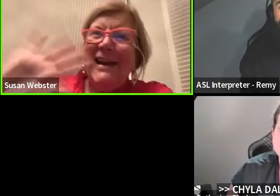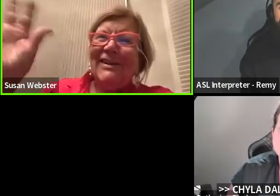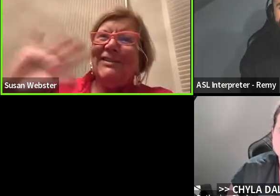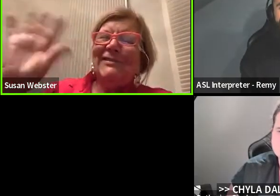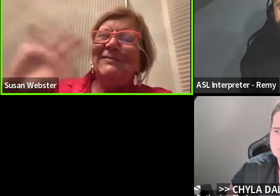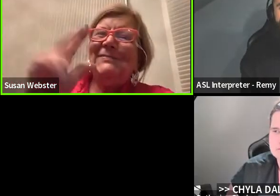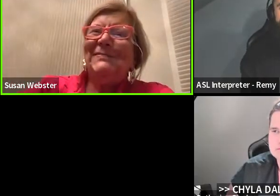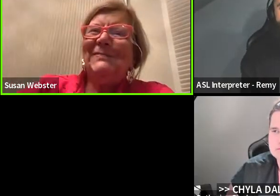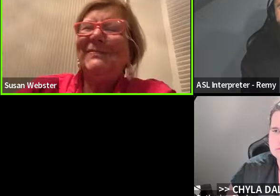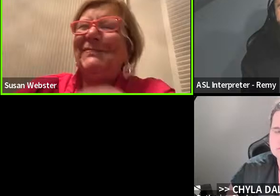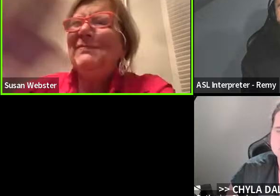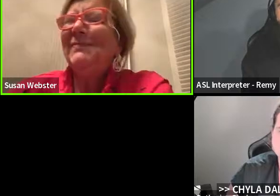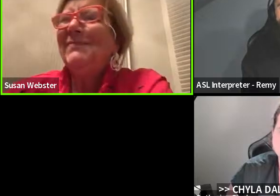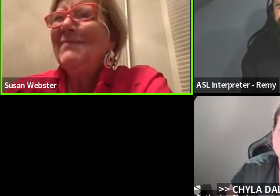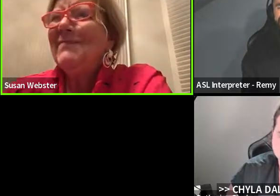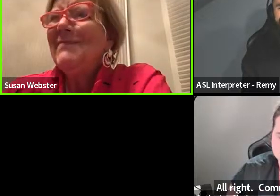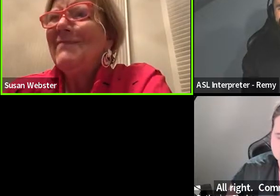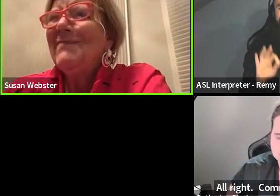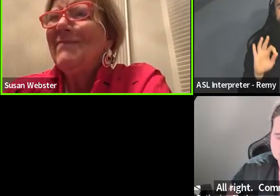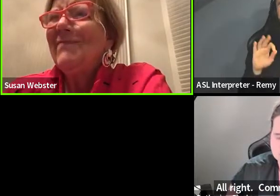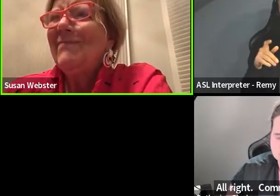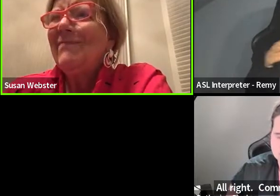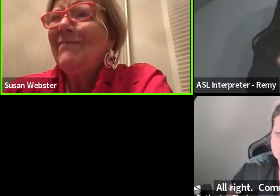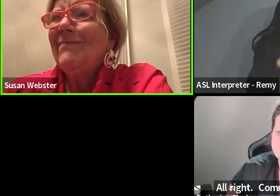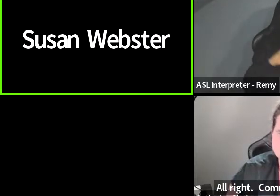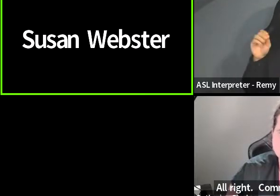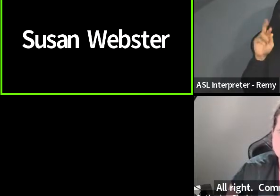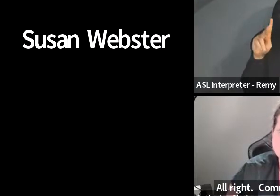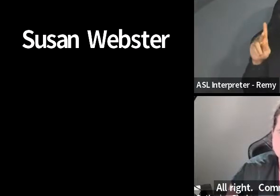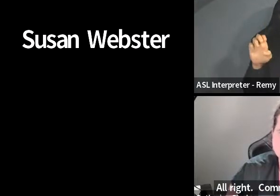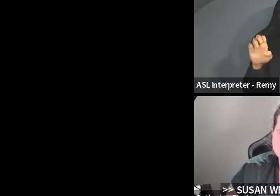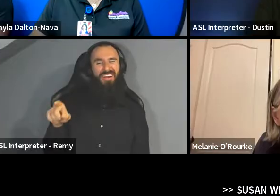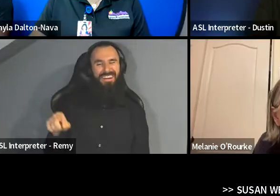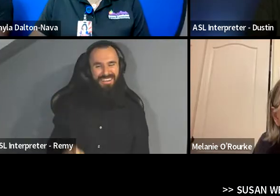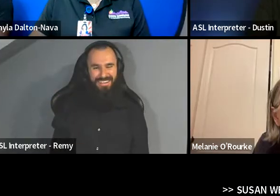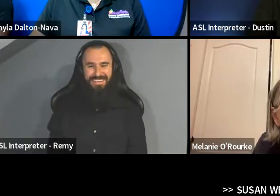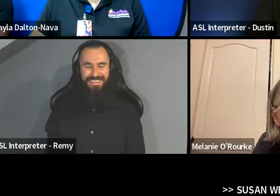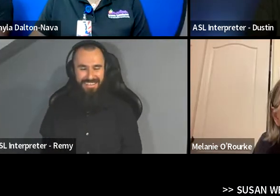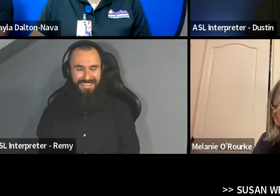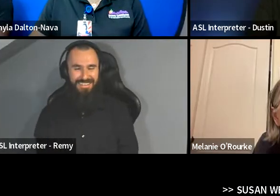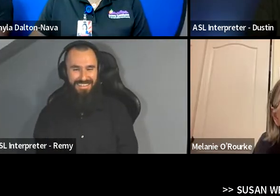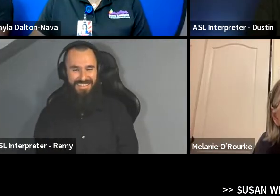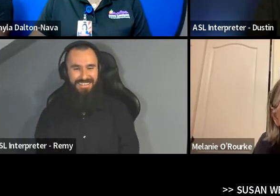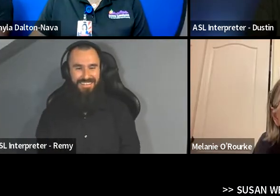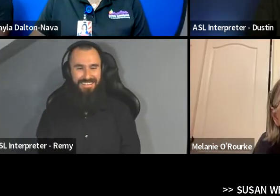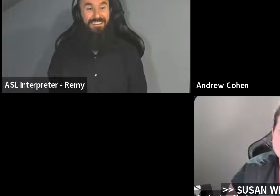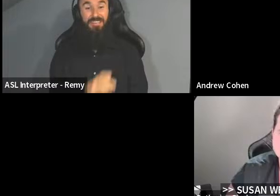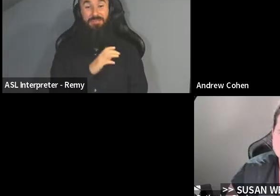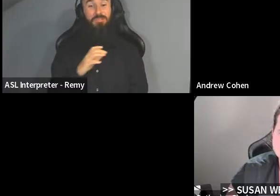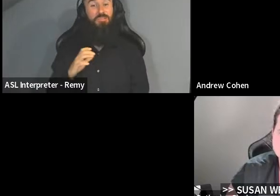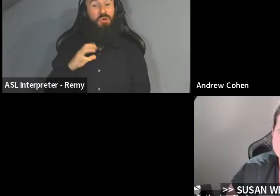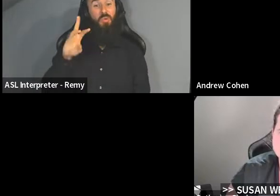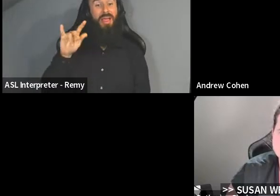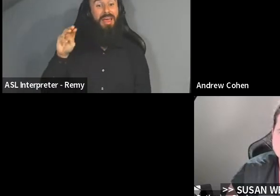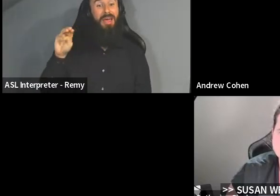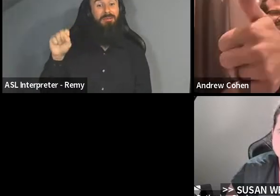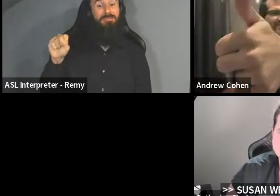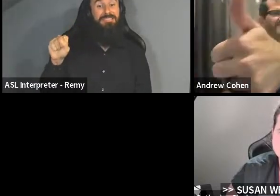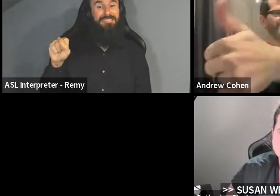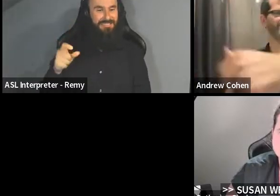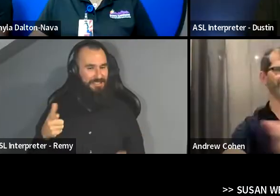I'm here. Commissioner O'Rourke, Here, Commissioner Williams,